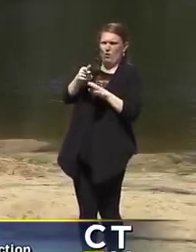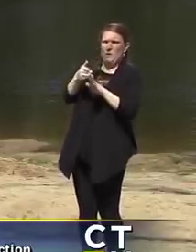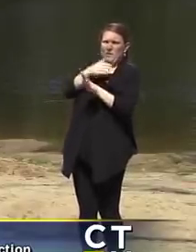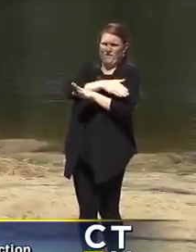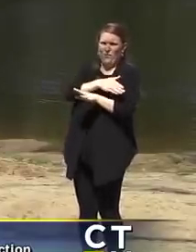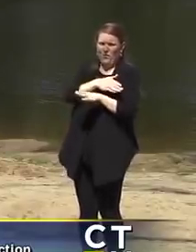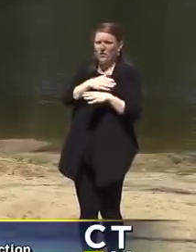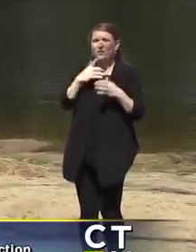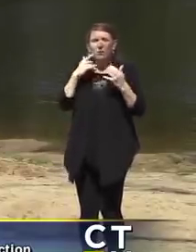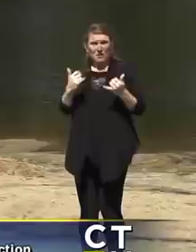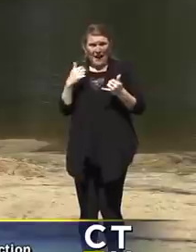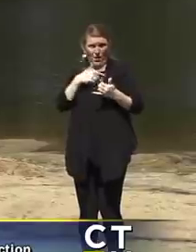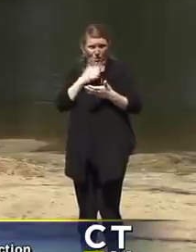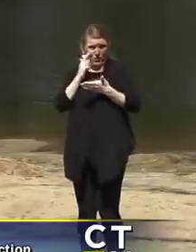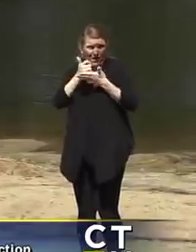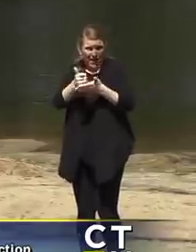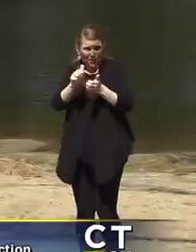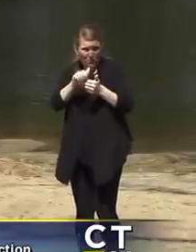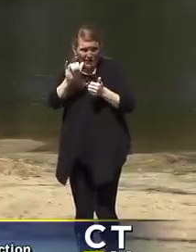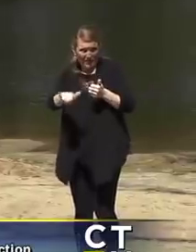setting up a website at